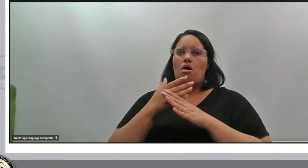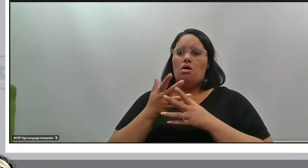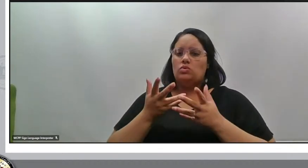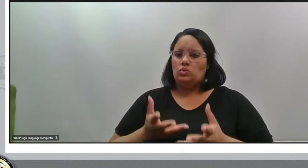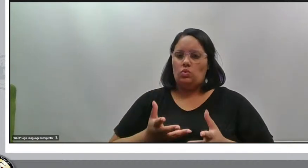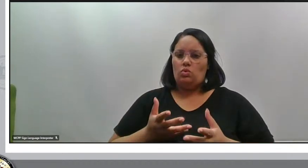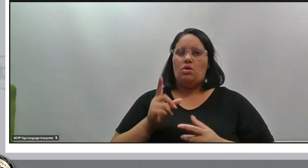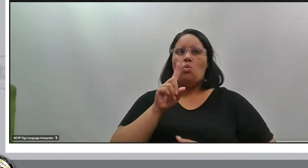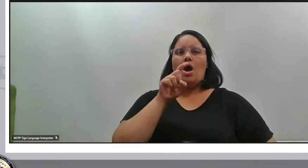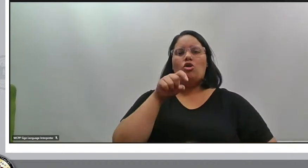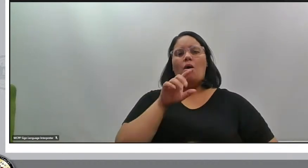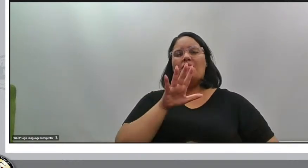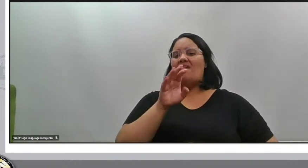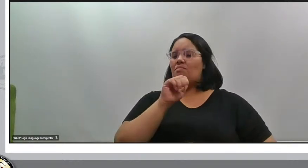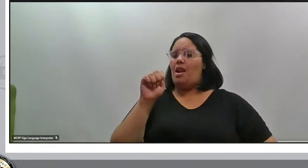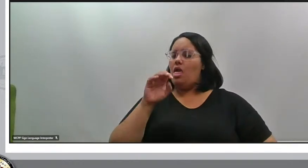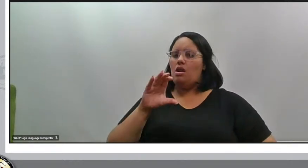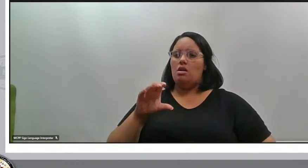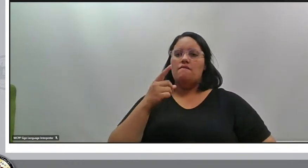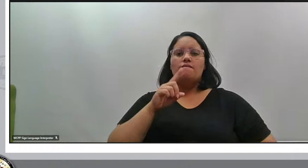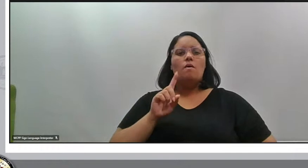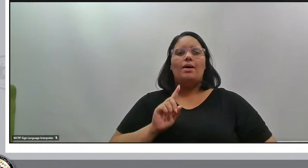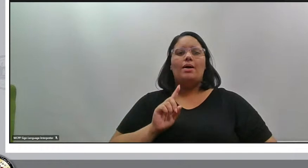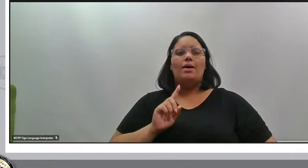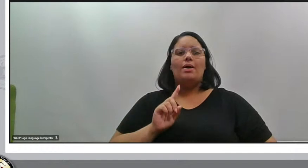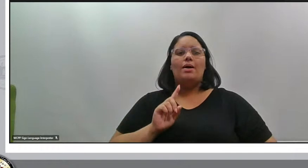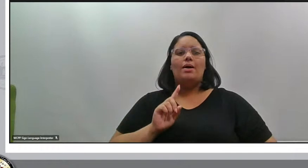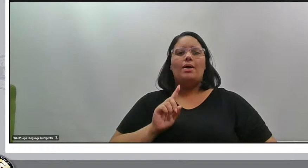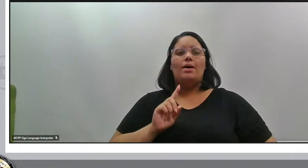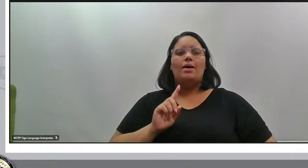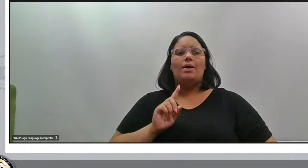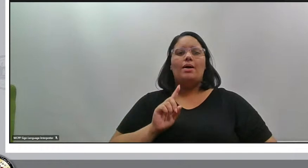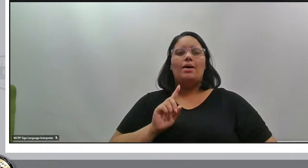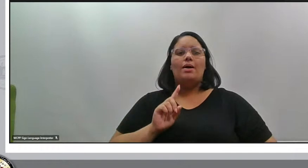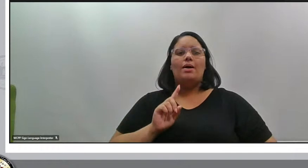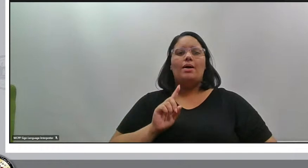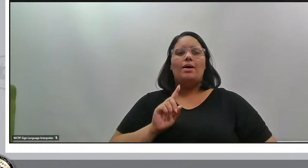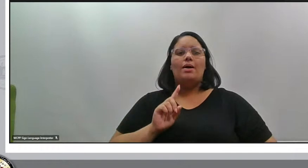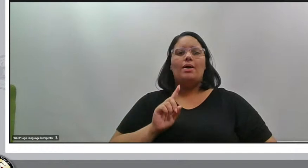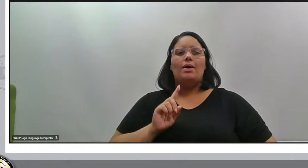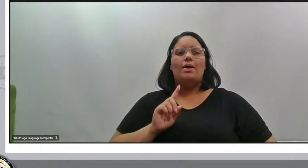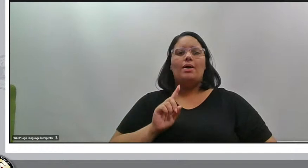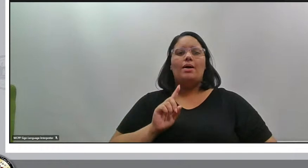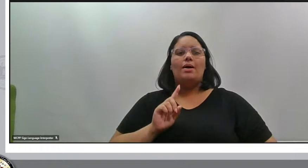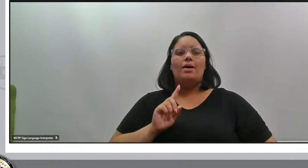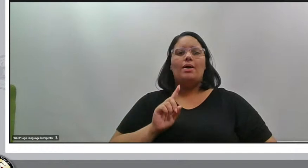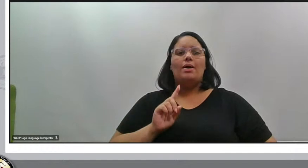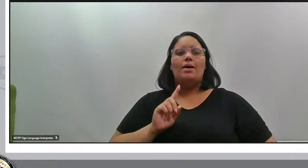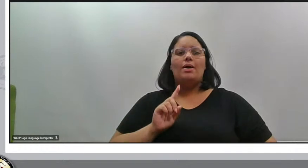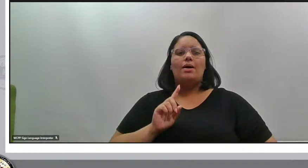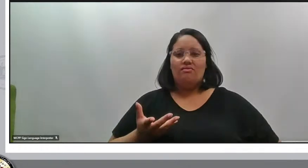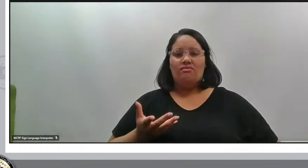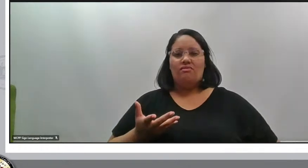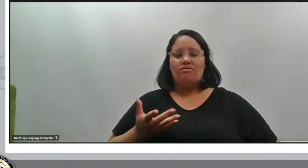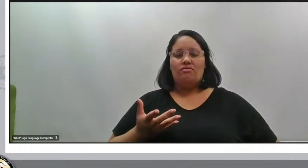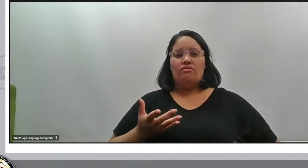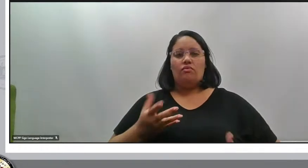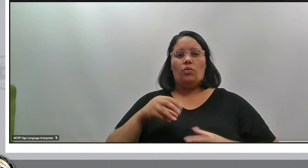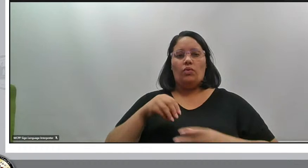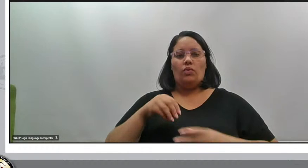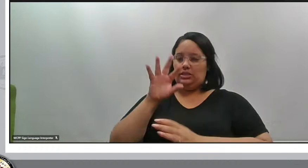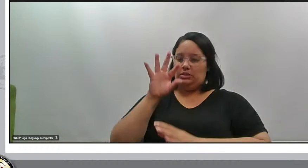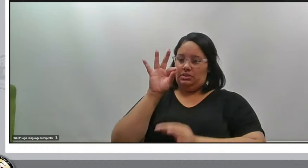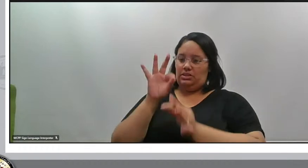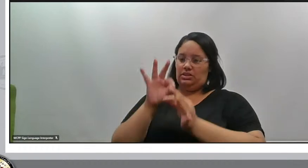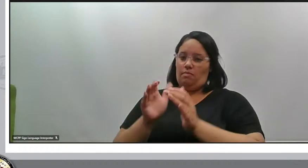the 1.5 million being used for? And then how many people do we have employed in that specific